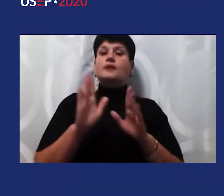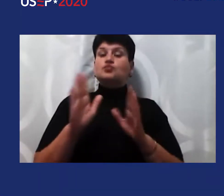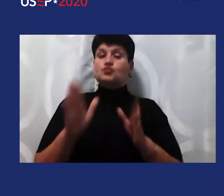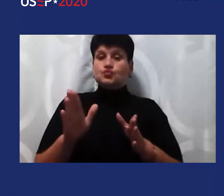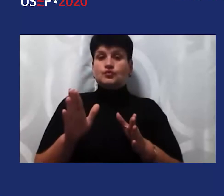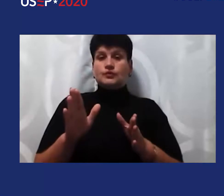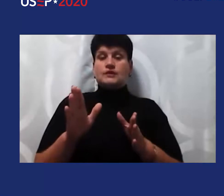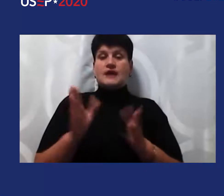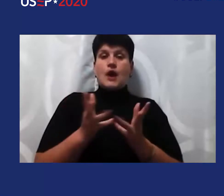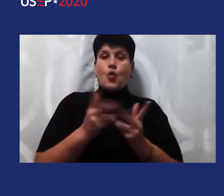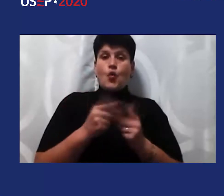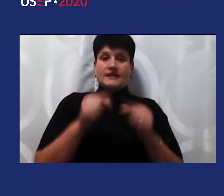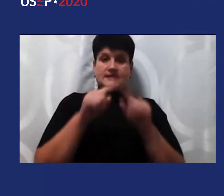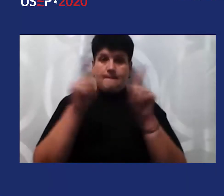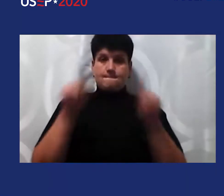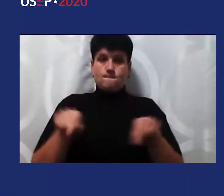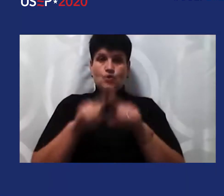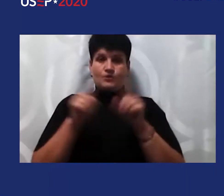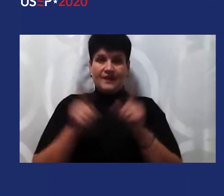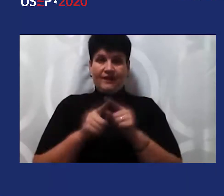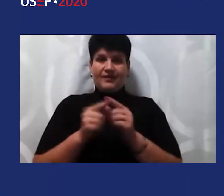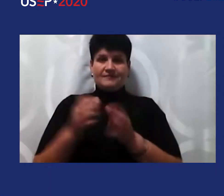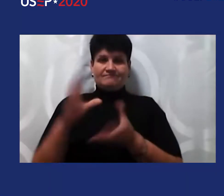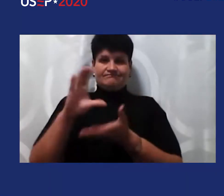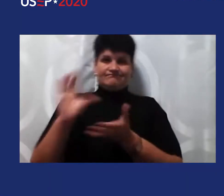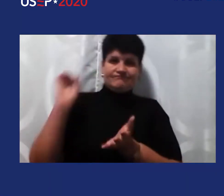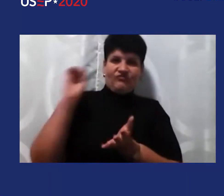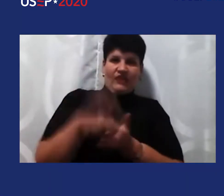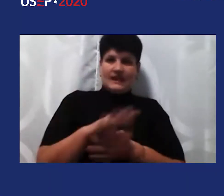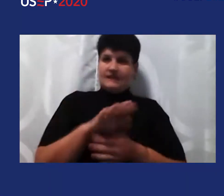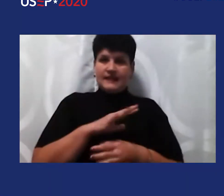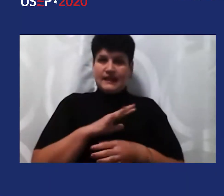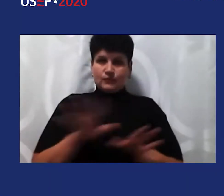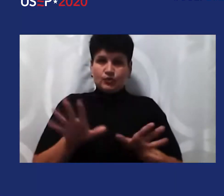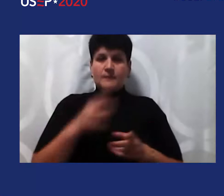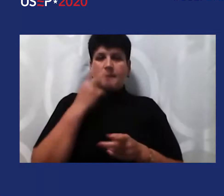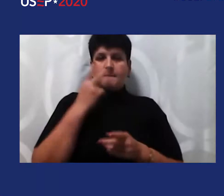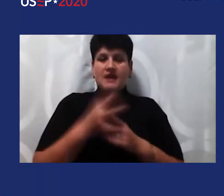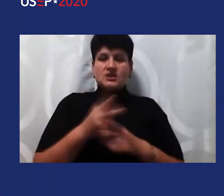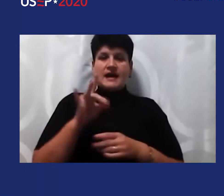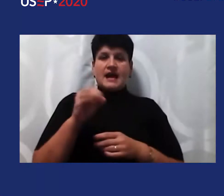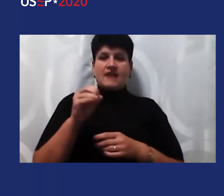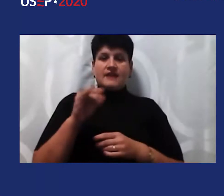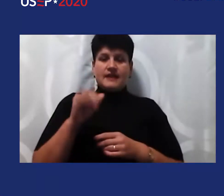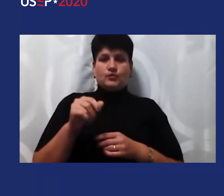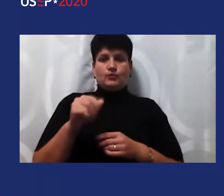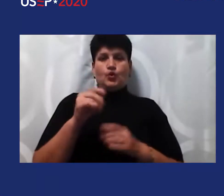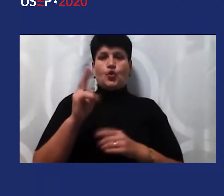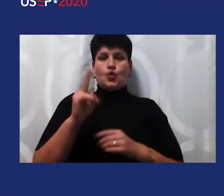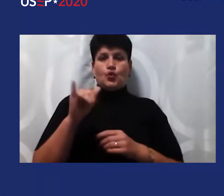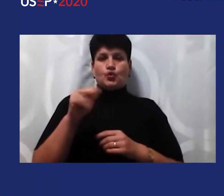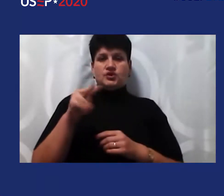because the question comes immediately how you organize vote counting and what is going to happen with